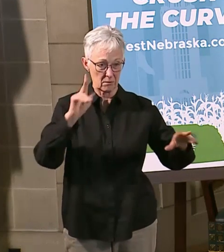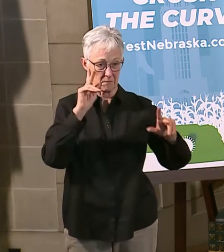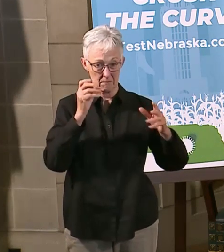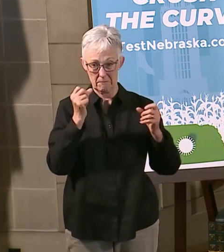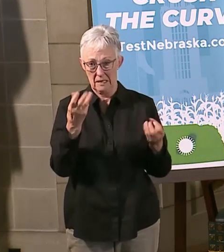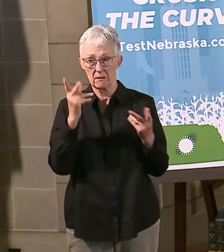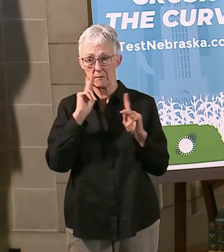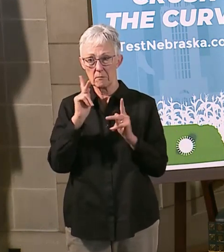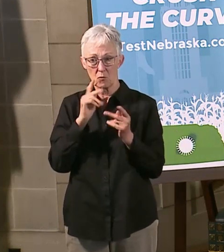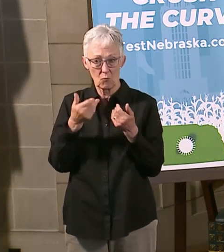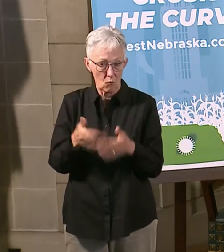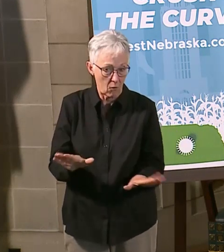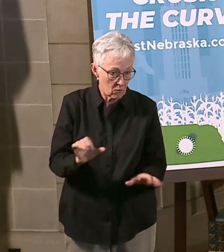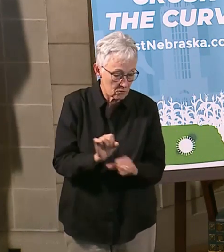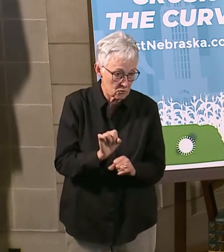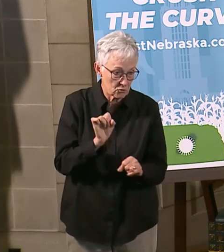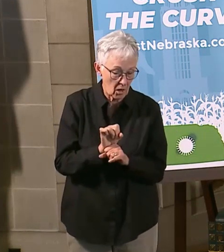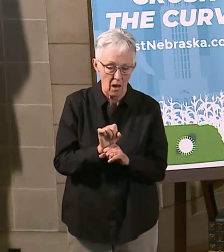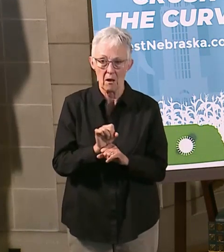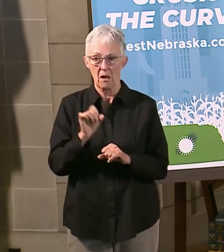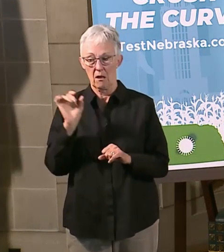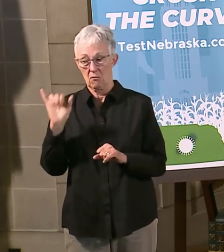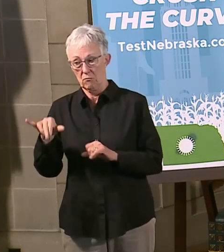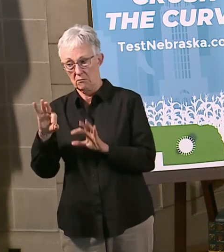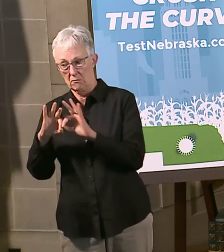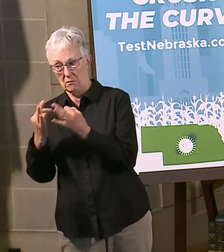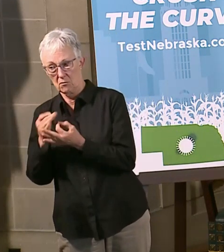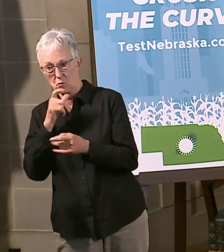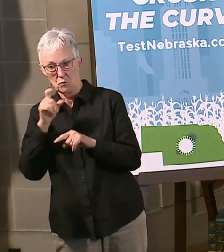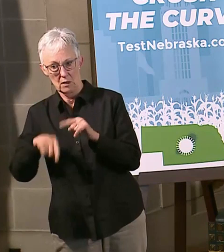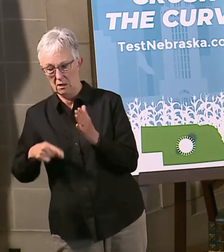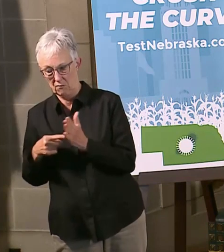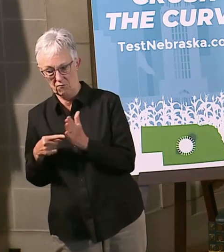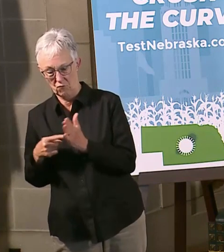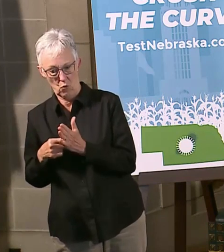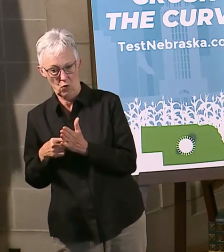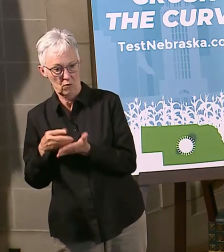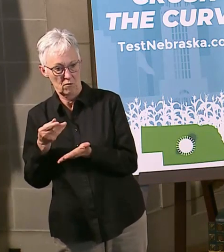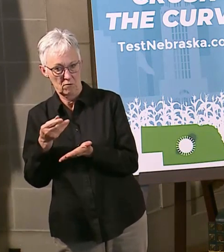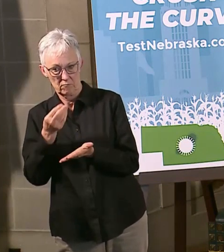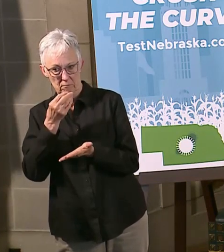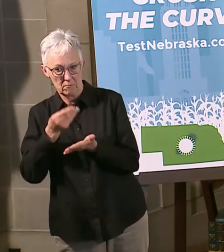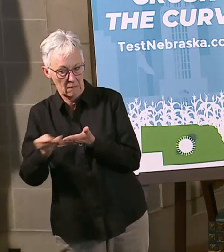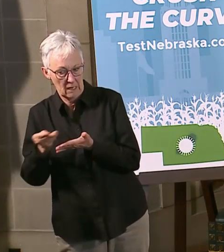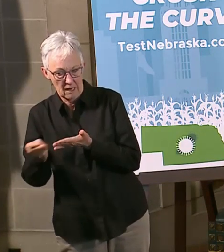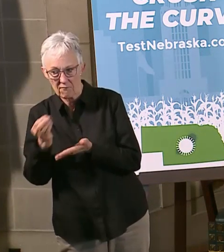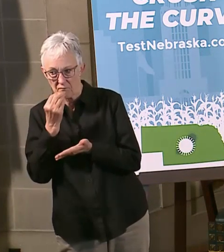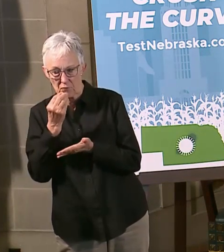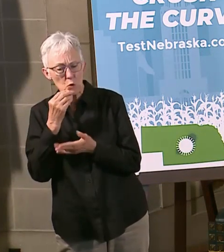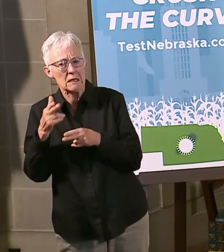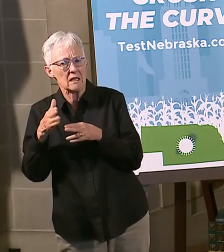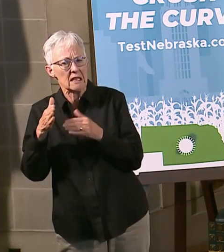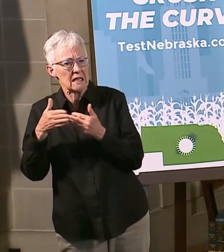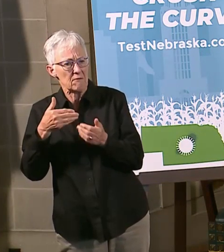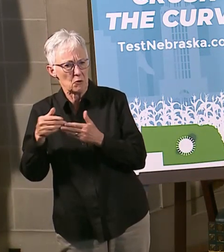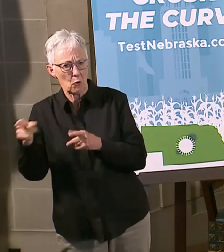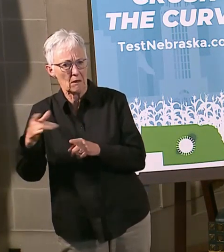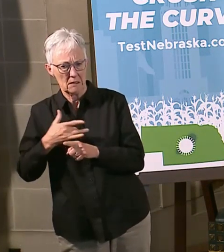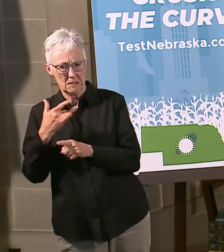program to help put healthy foods on the table for these families, even if a change in income is only temporary. Pregnant women, moms of